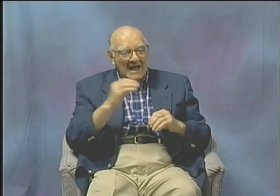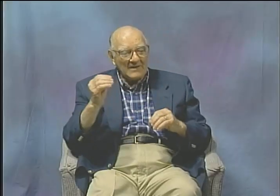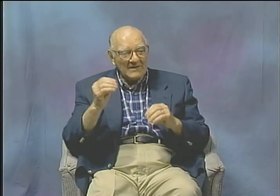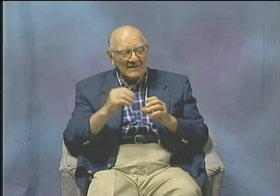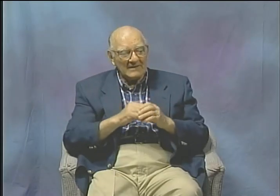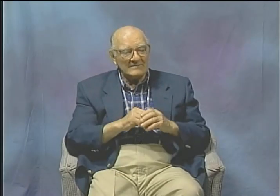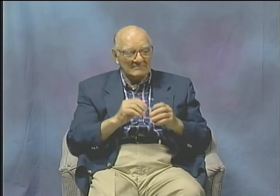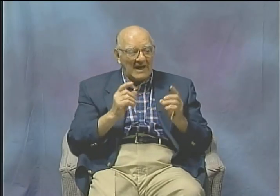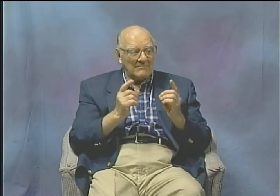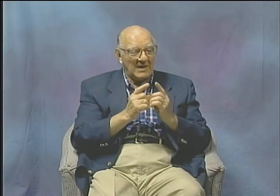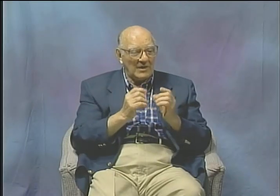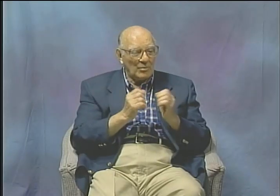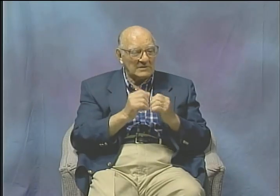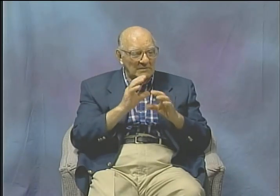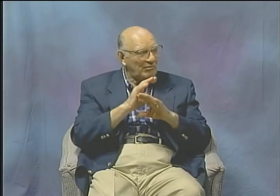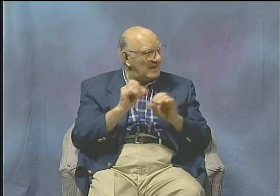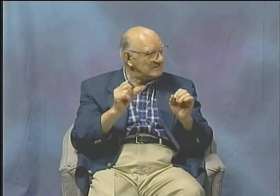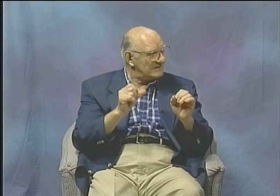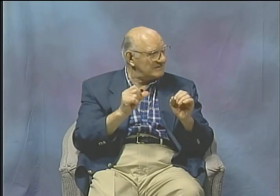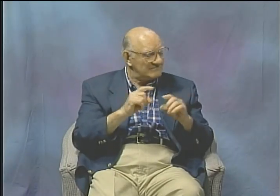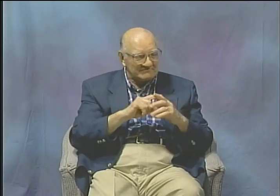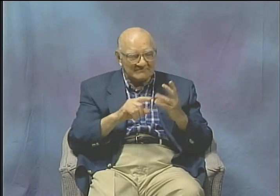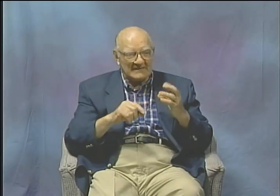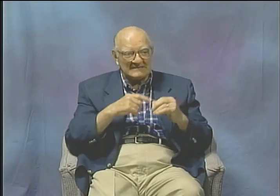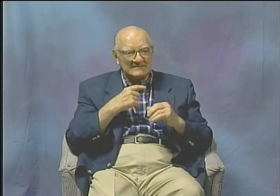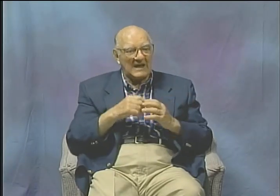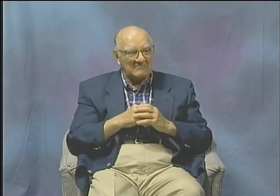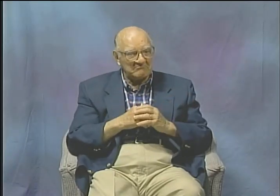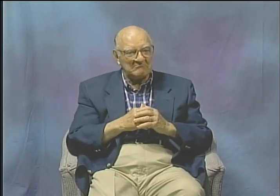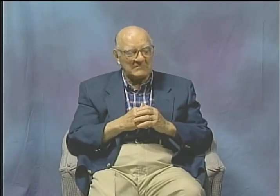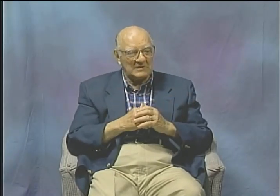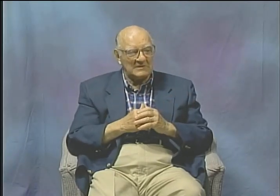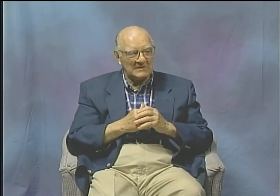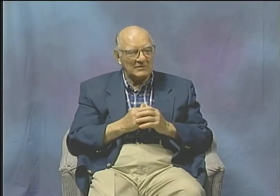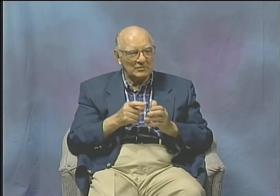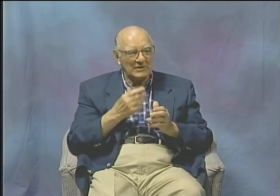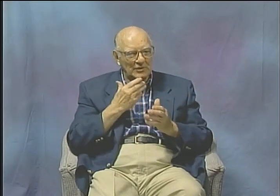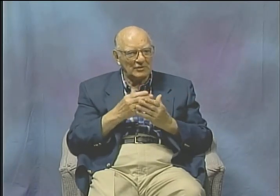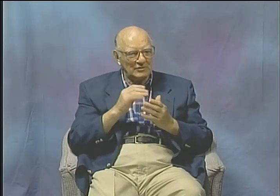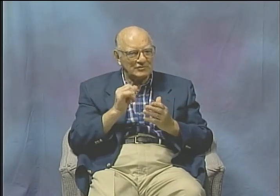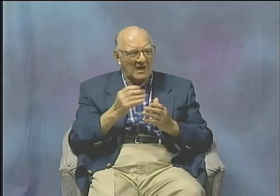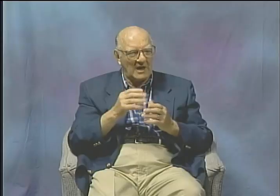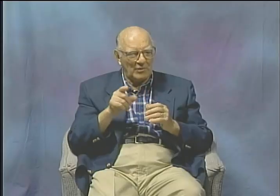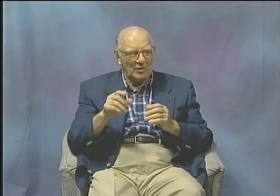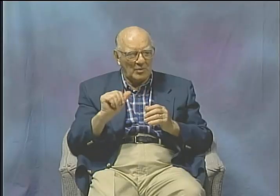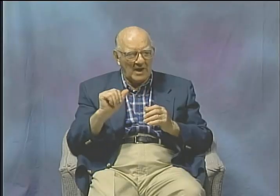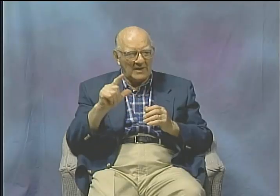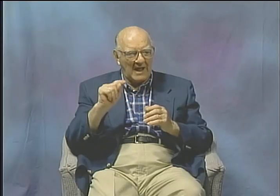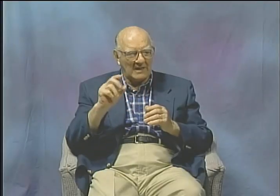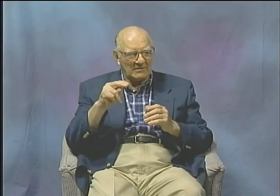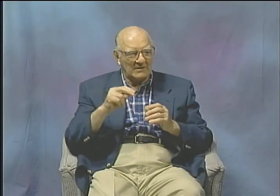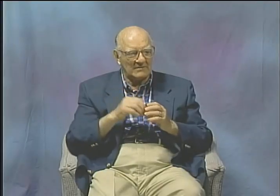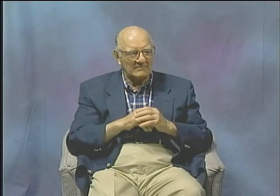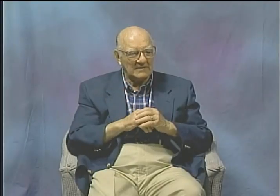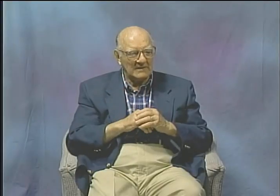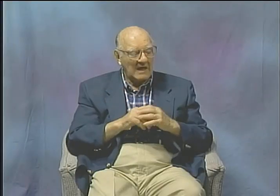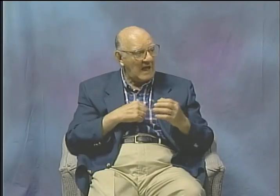And I met with the president. He said, you did a good job, you and Elton. I